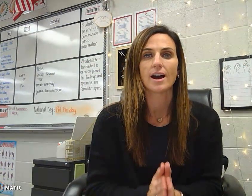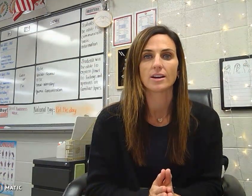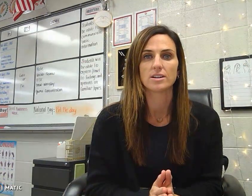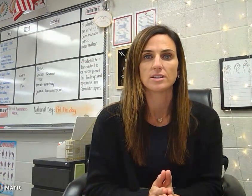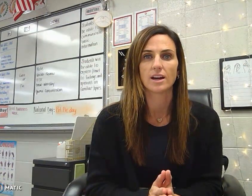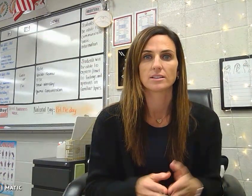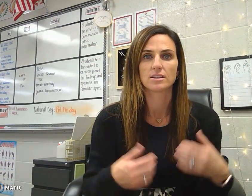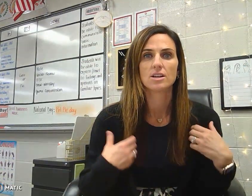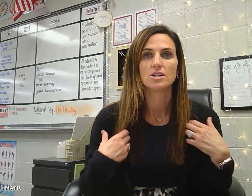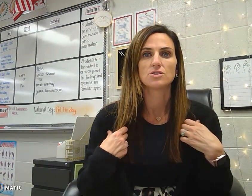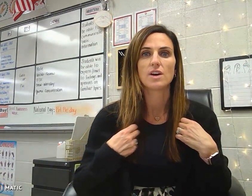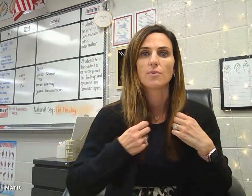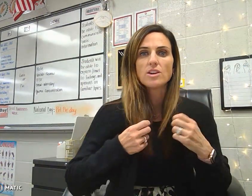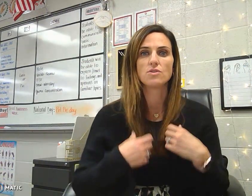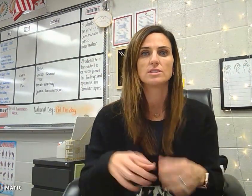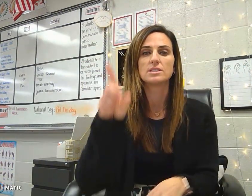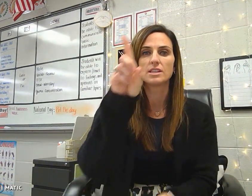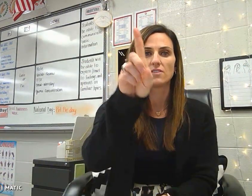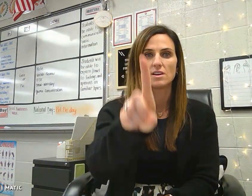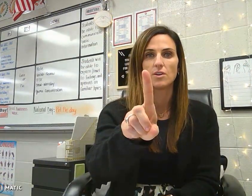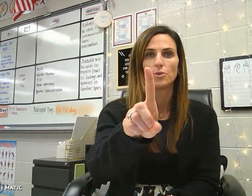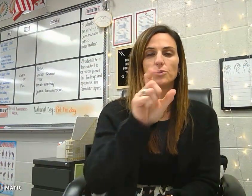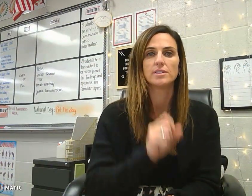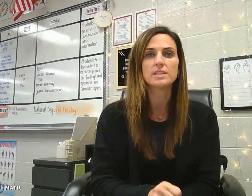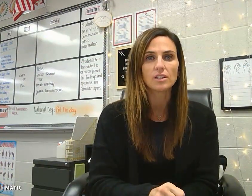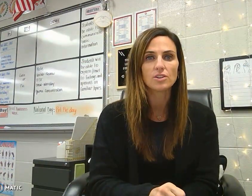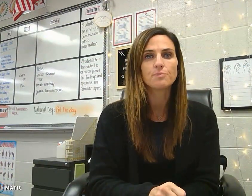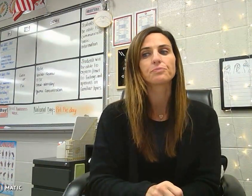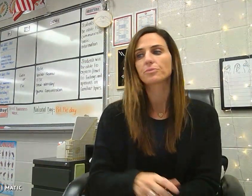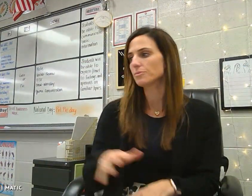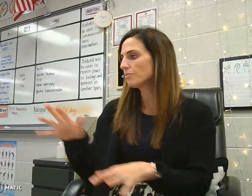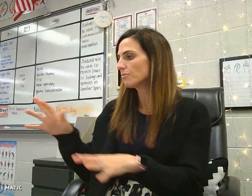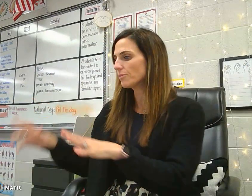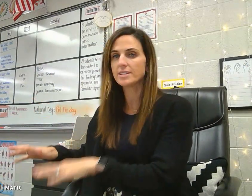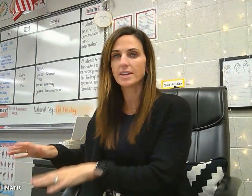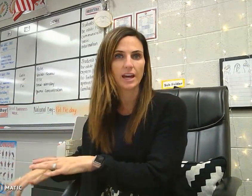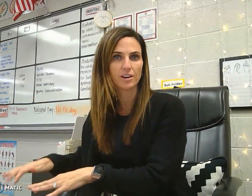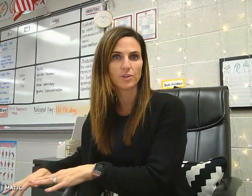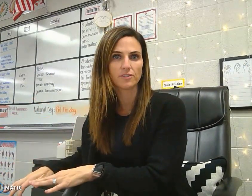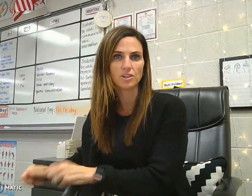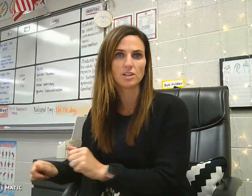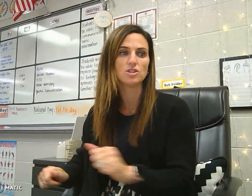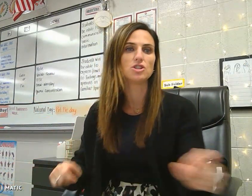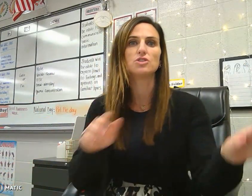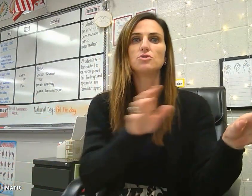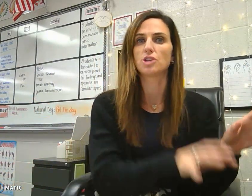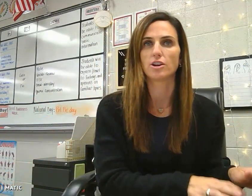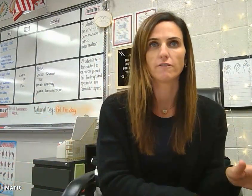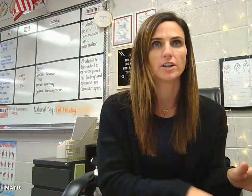eye contact. So that way you can give them the hold on signal, take care of whatever you need to do, check your